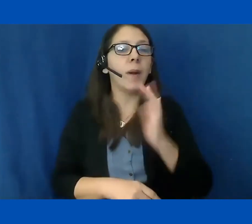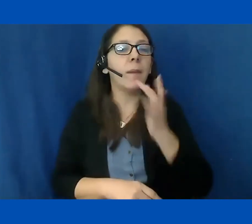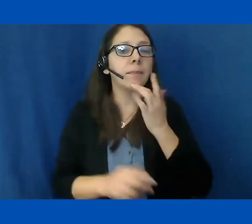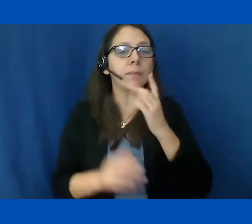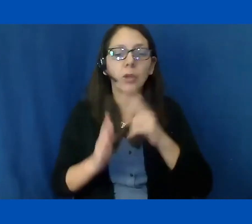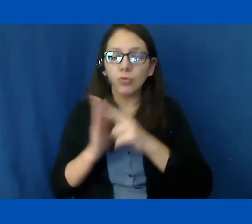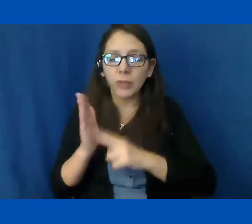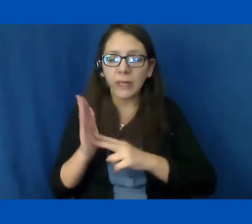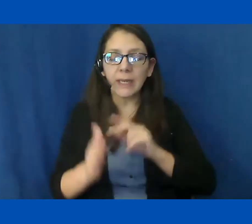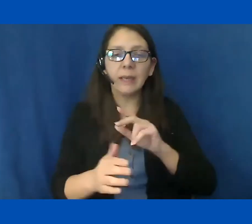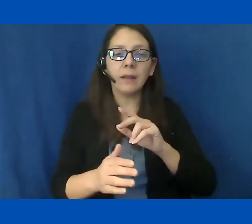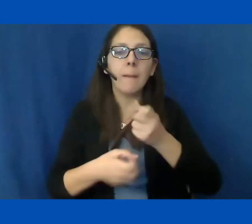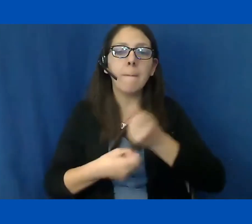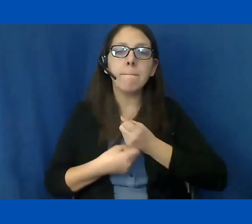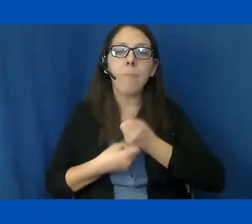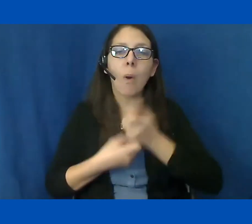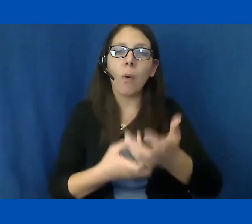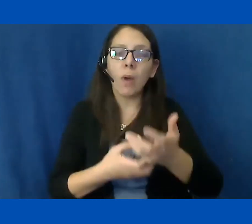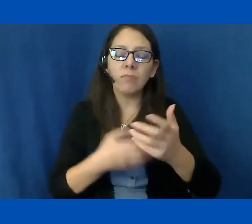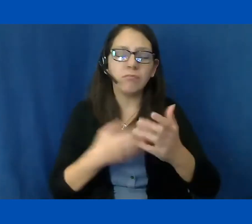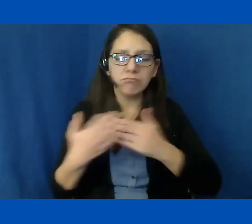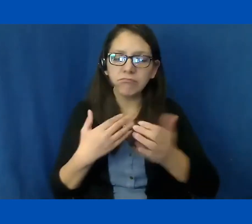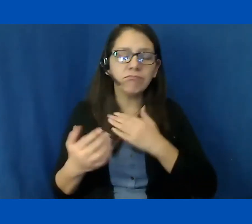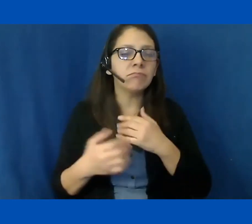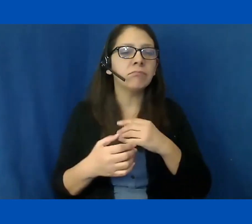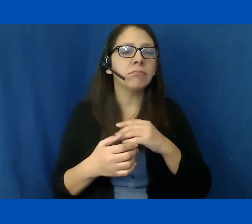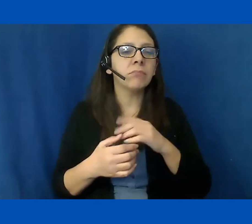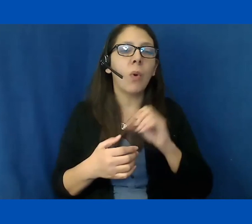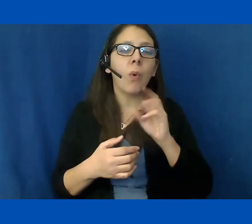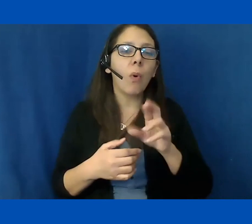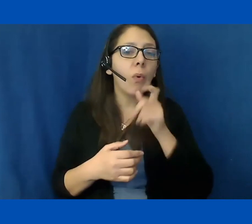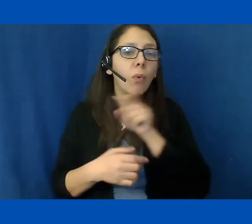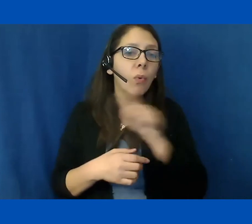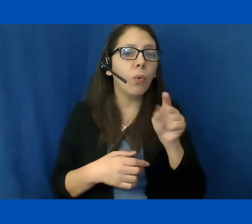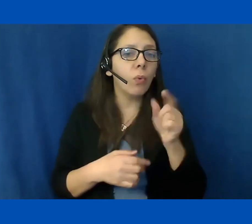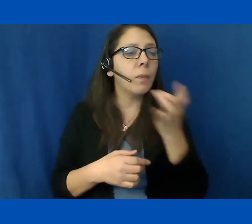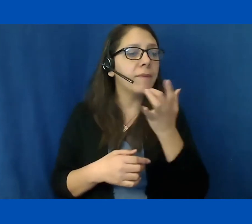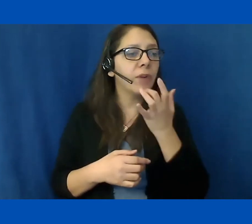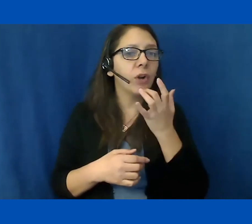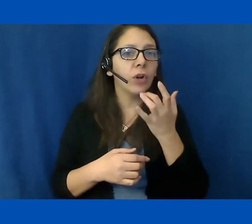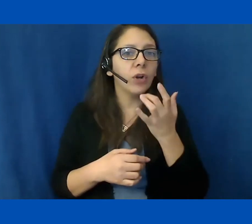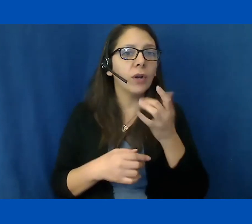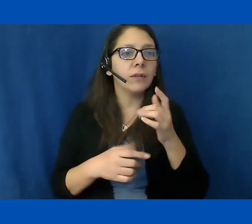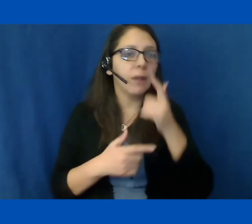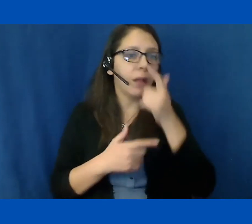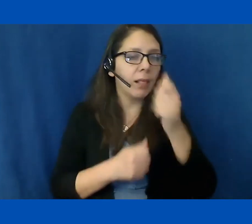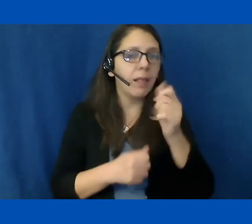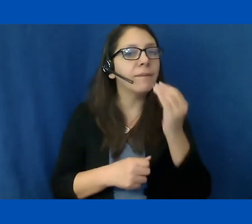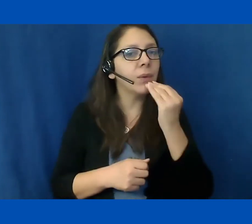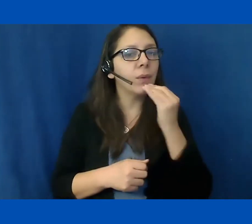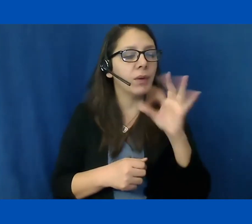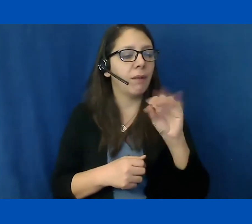a foodie. You know what I mean? That is somebody who enjoys different foods and enjoys tasting different, types of foods. Or